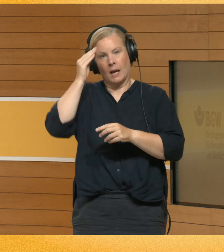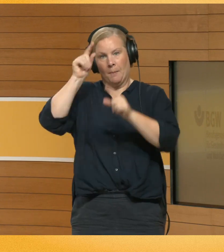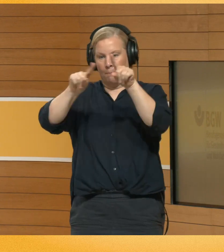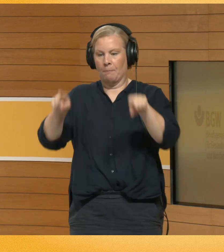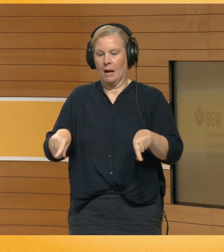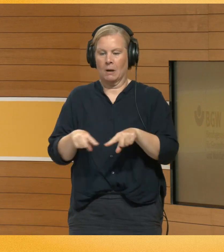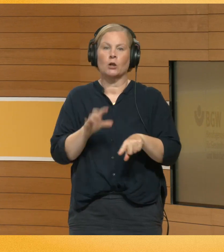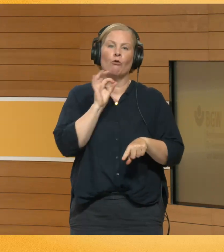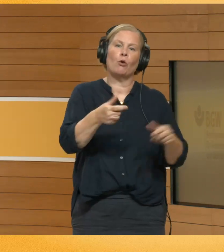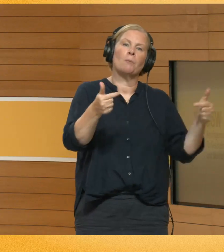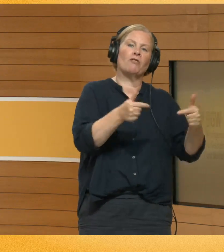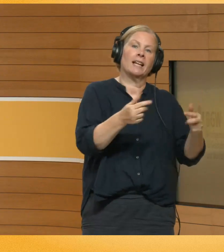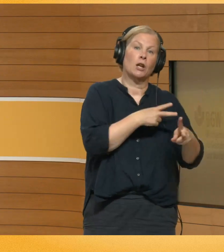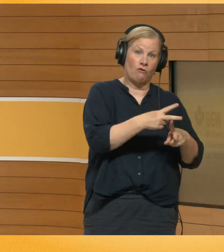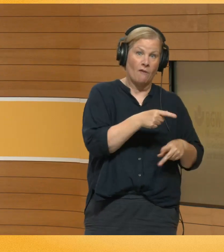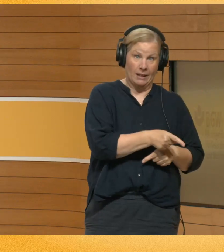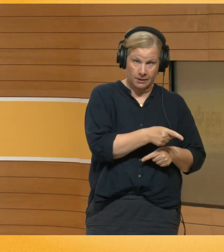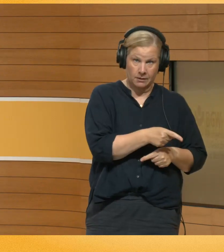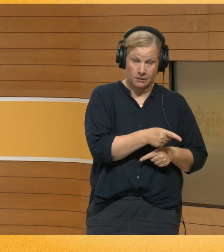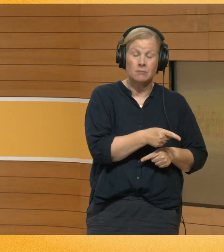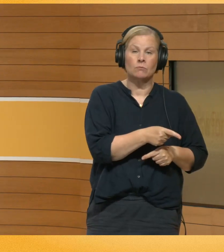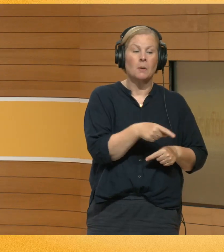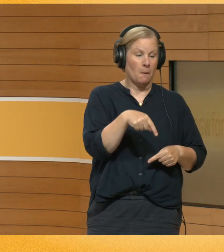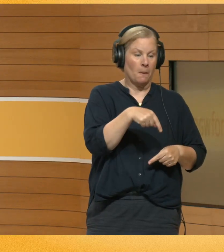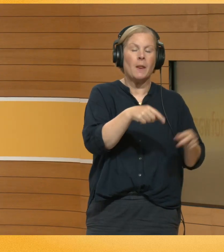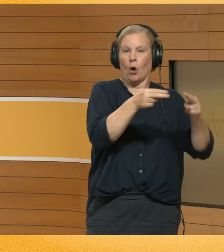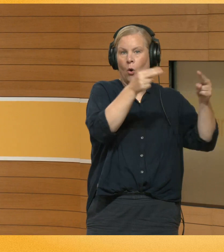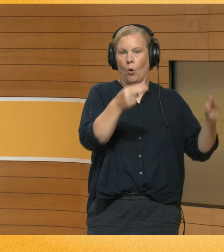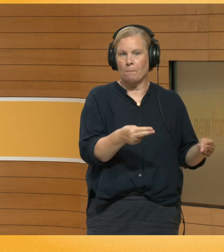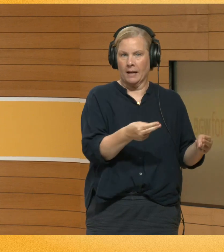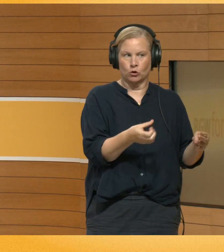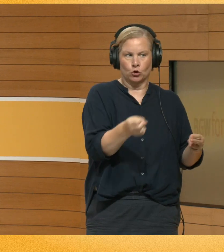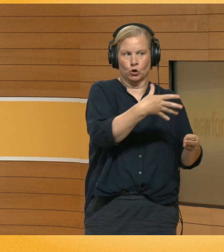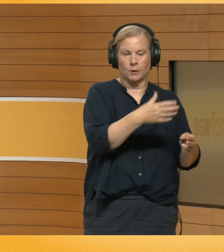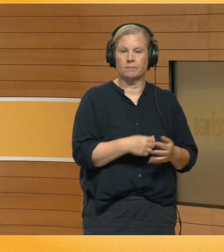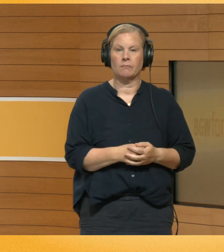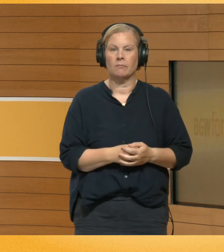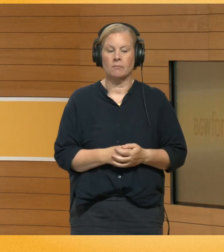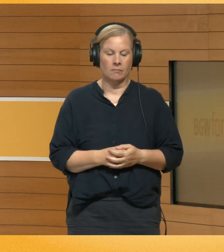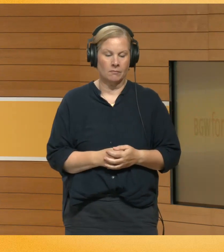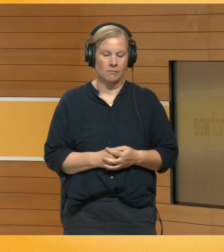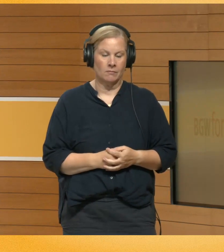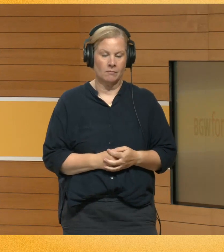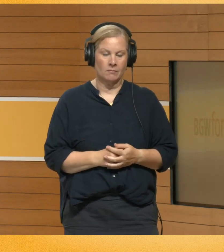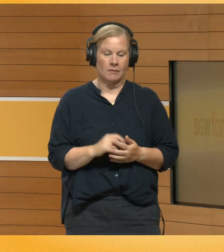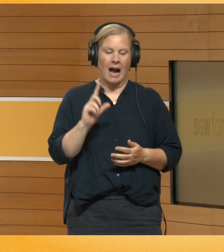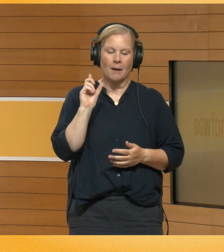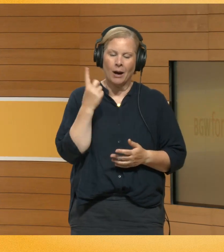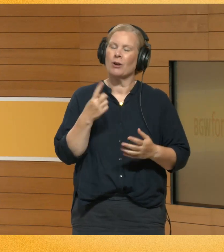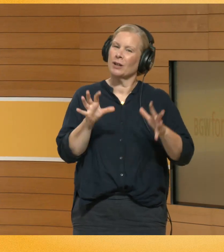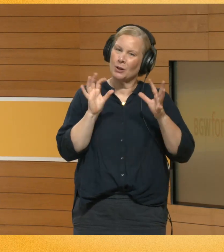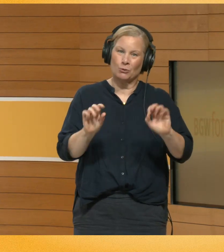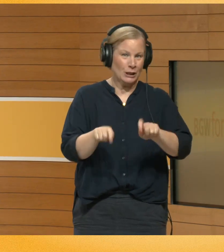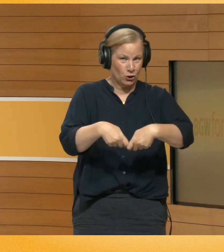creating documents, for instance, a leaflet for people taking care of patients at home, but also when it